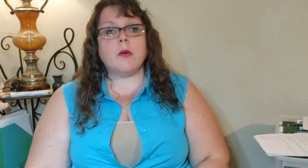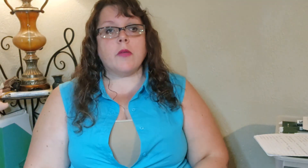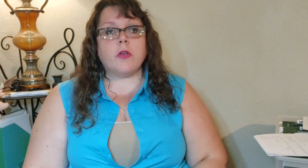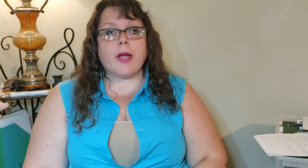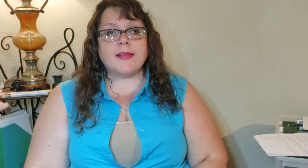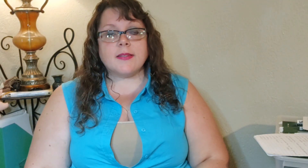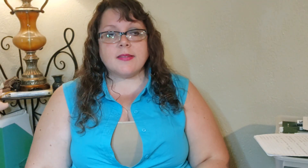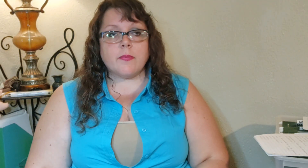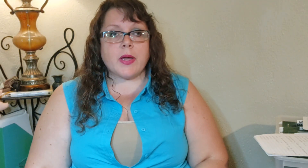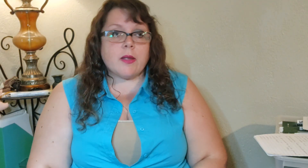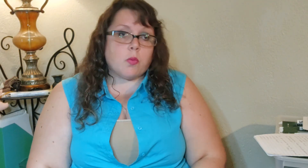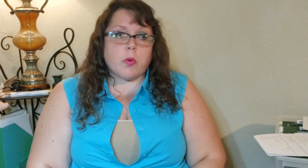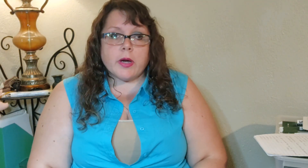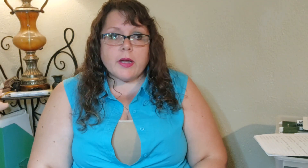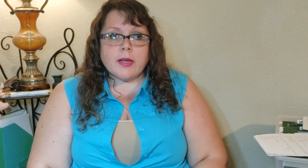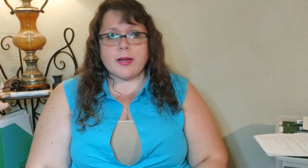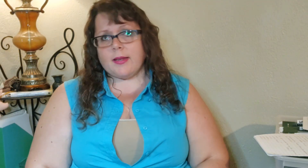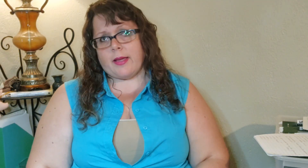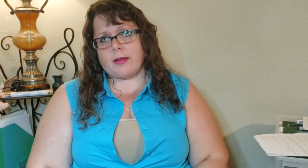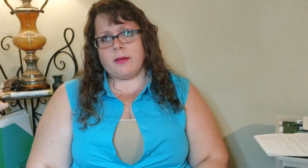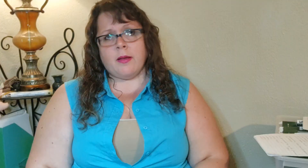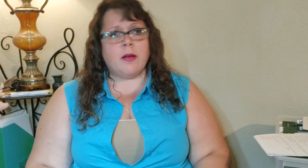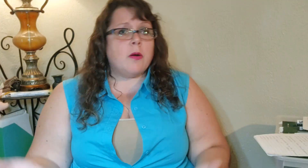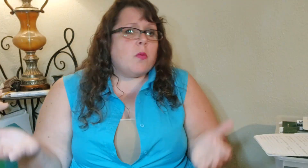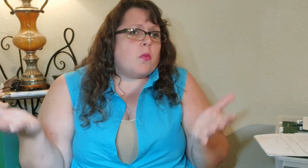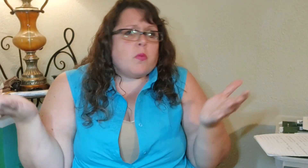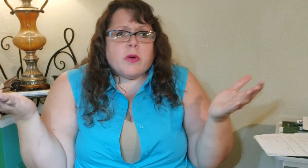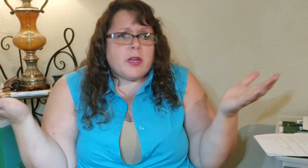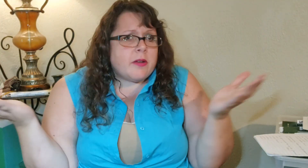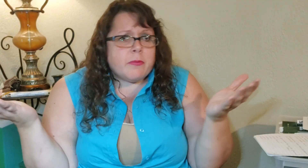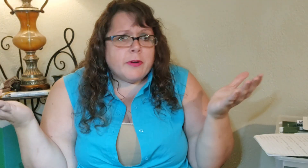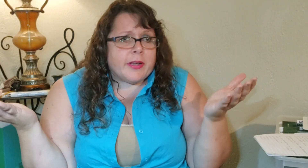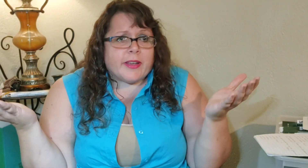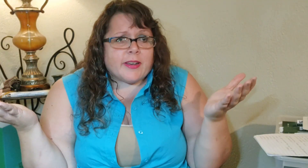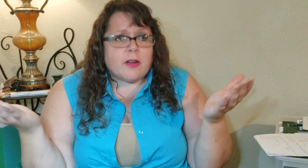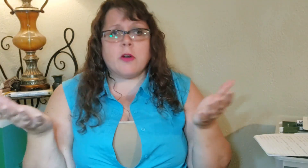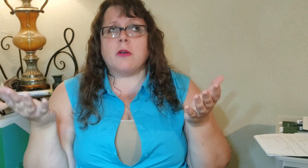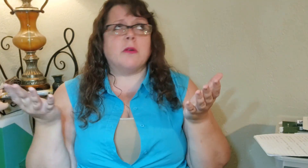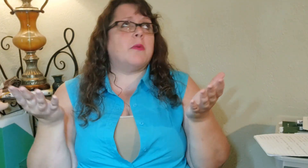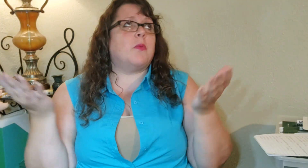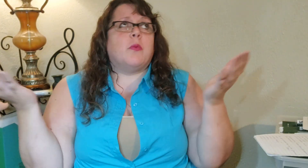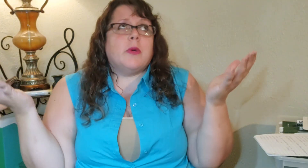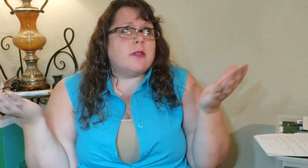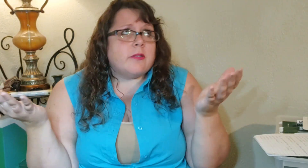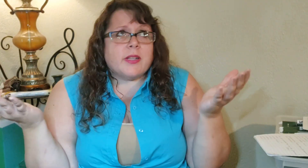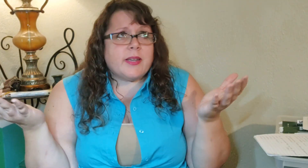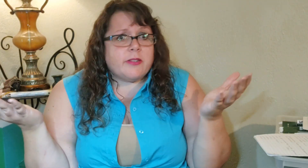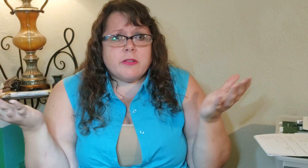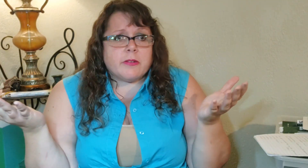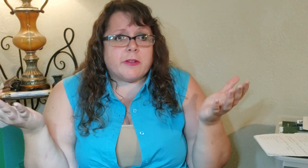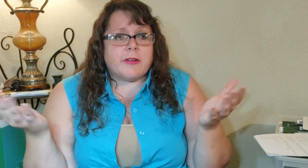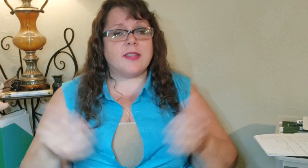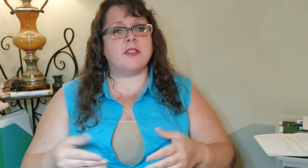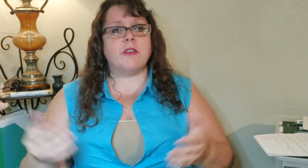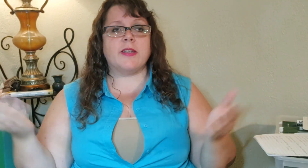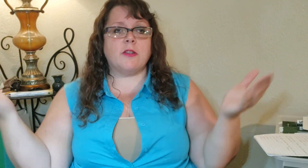If you're asking somebody what, kind of like, what do you want? Or what shall I do? You could